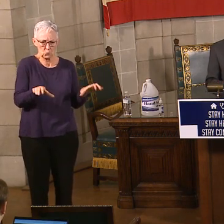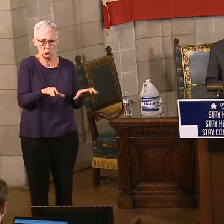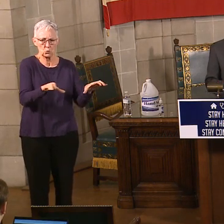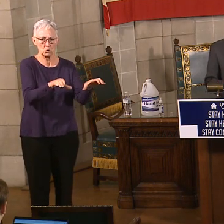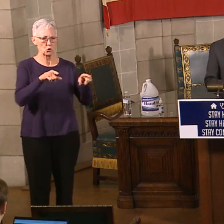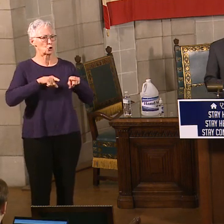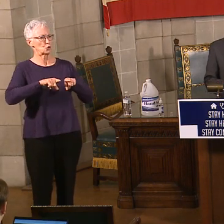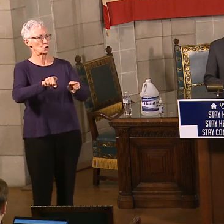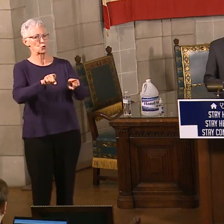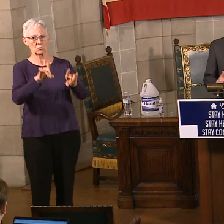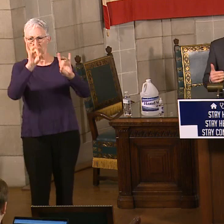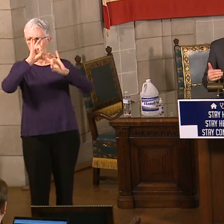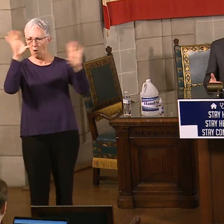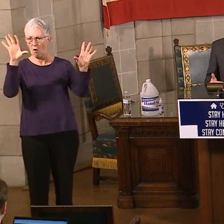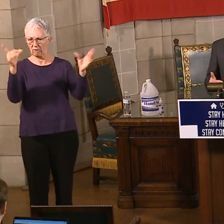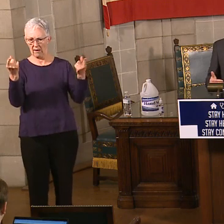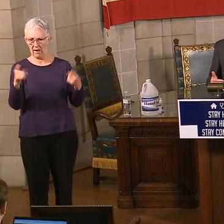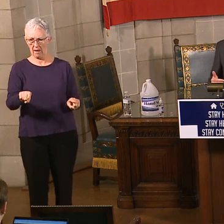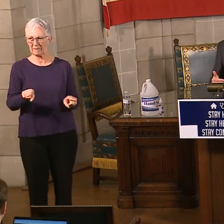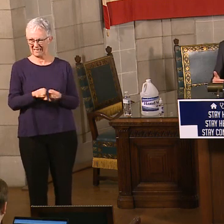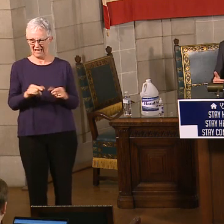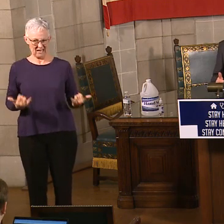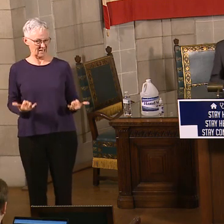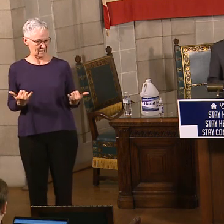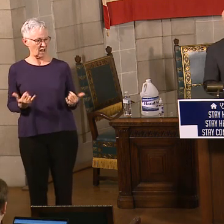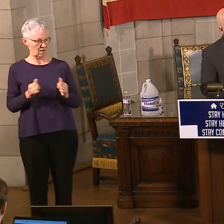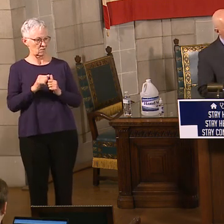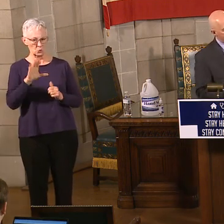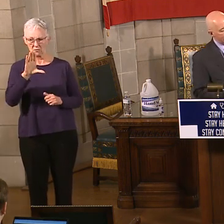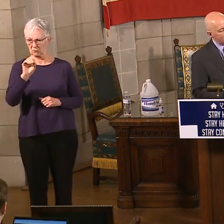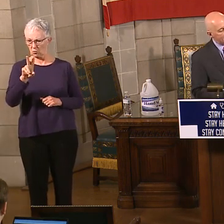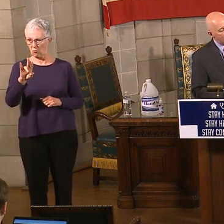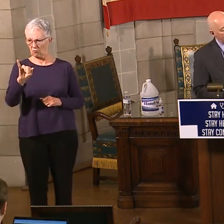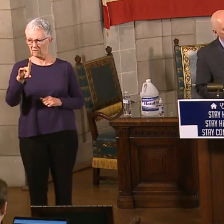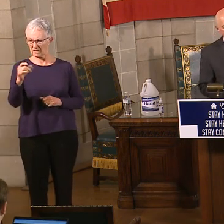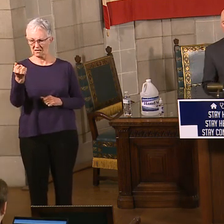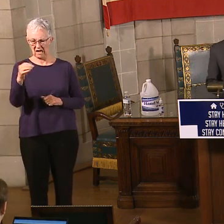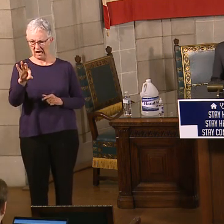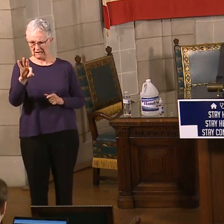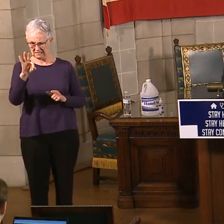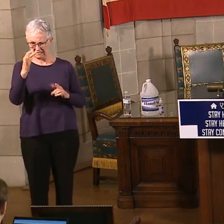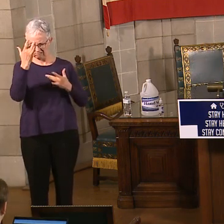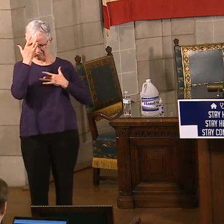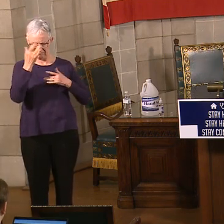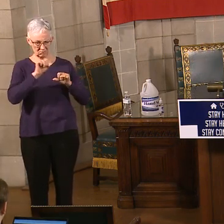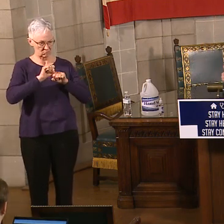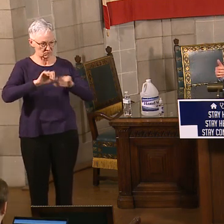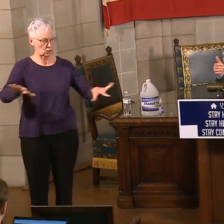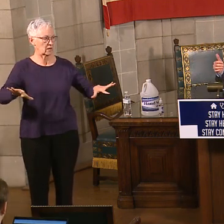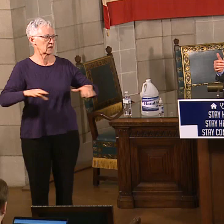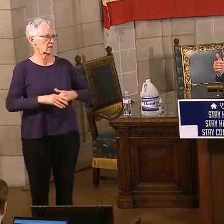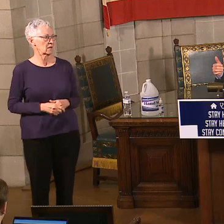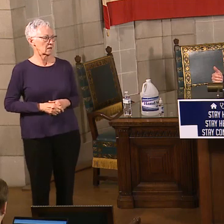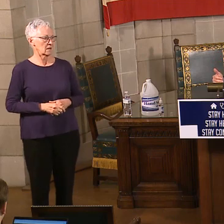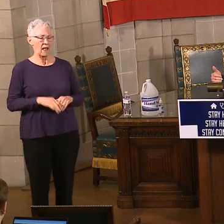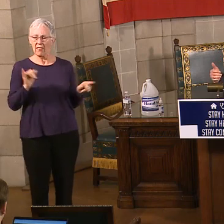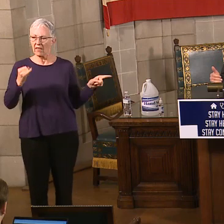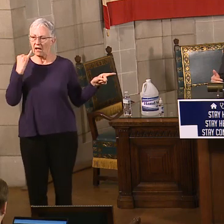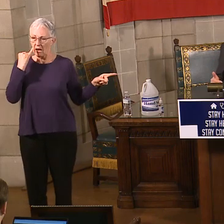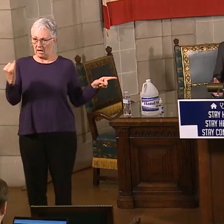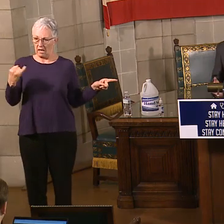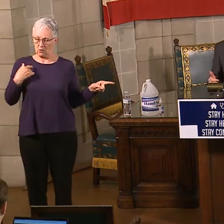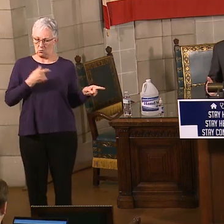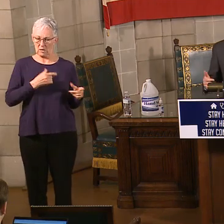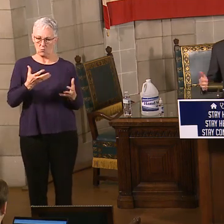disasters. One of those things is that, again, getting back to this idea, we want people to stay connected. Victims